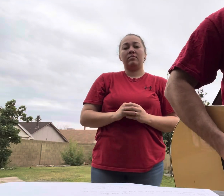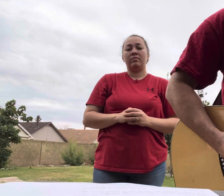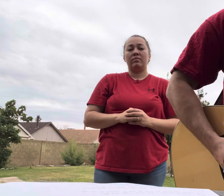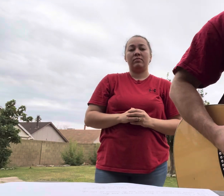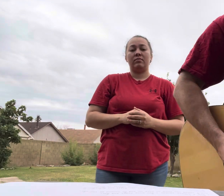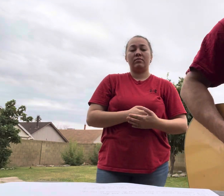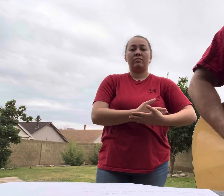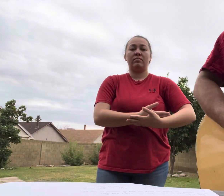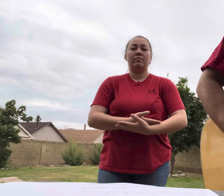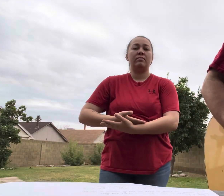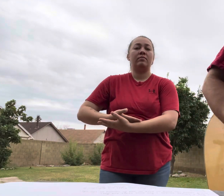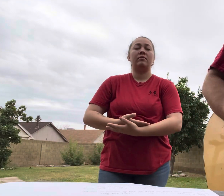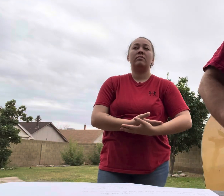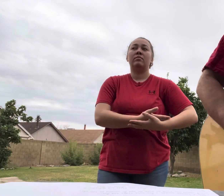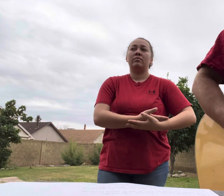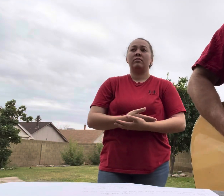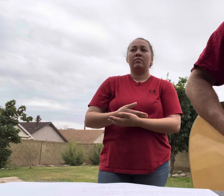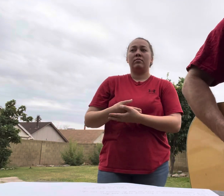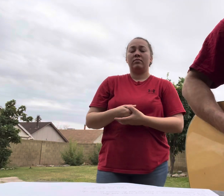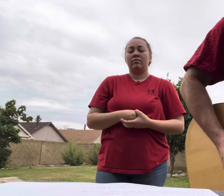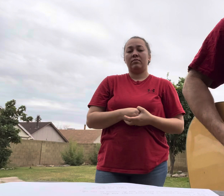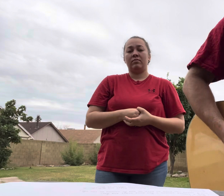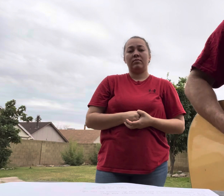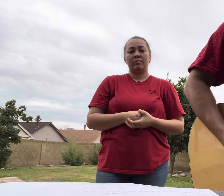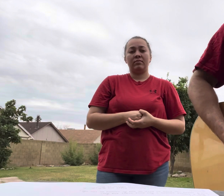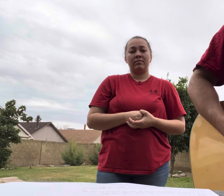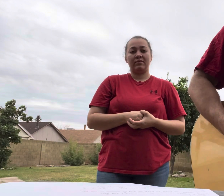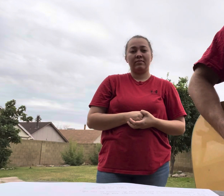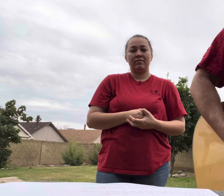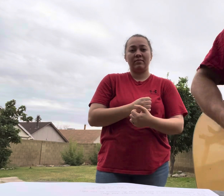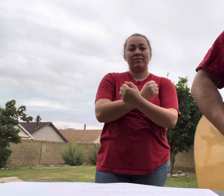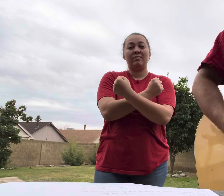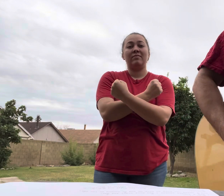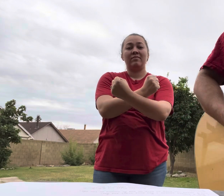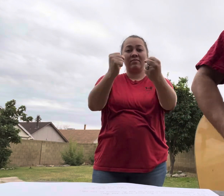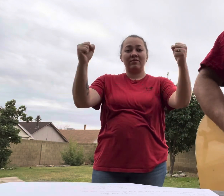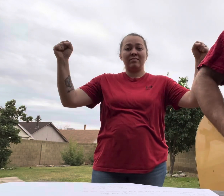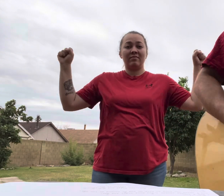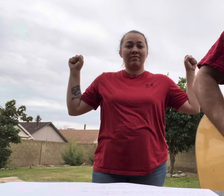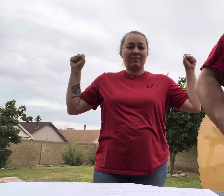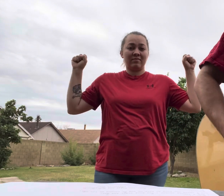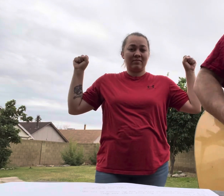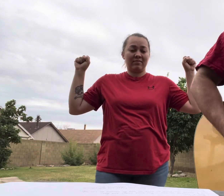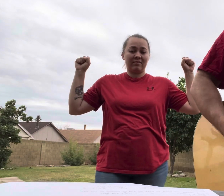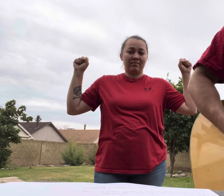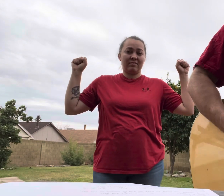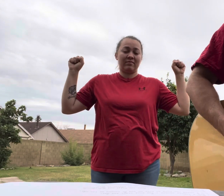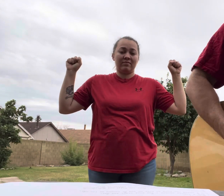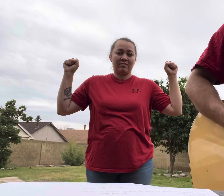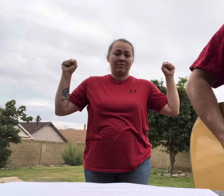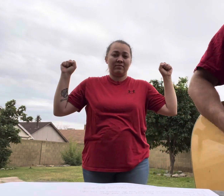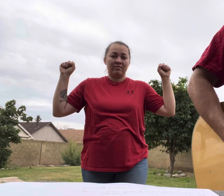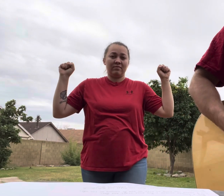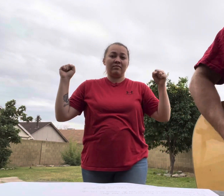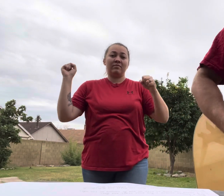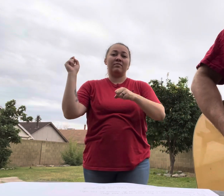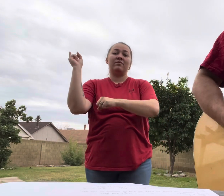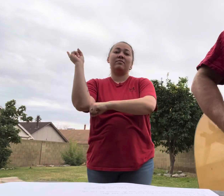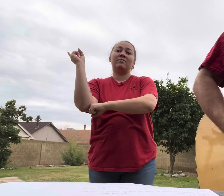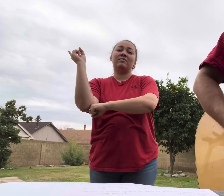humble Christ was born. Brought us God's salvation,